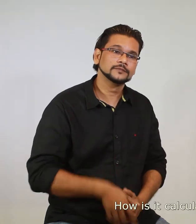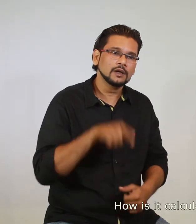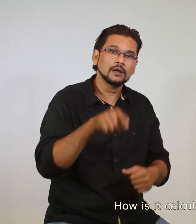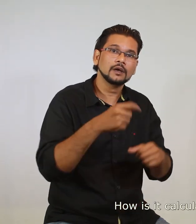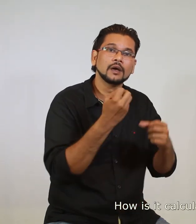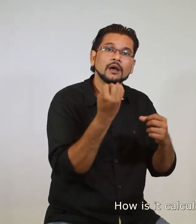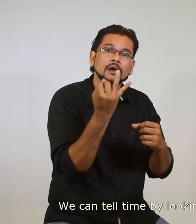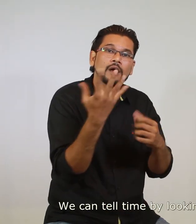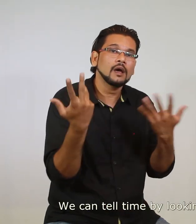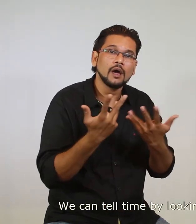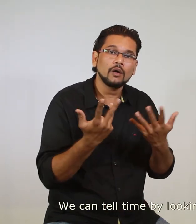How is it calculated?